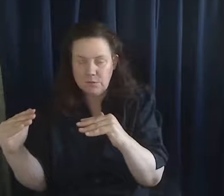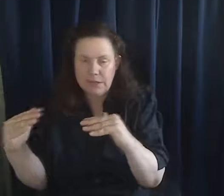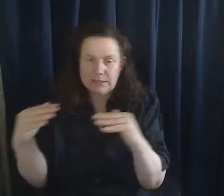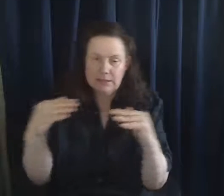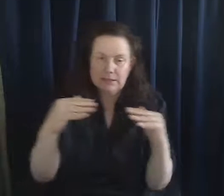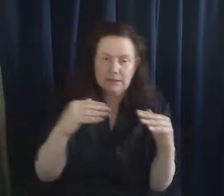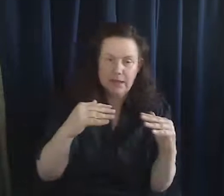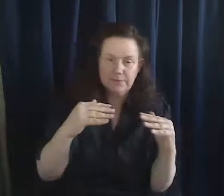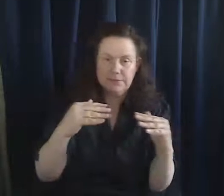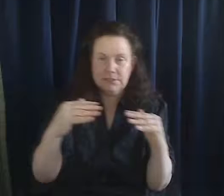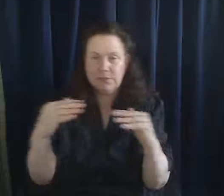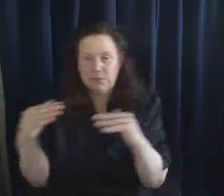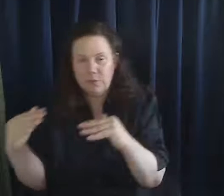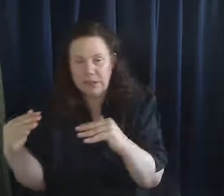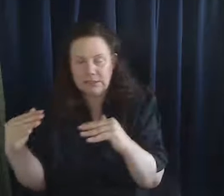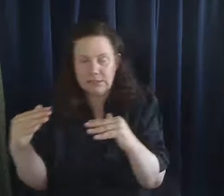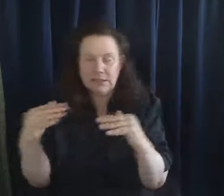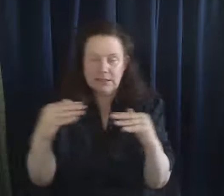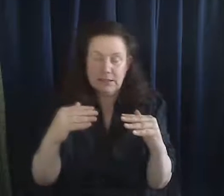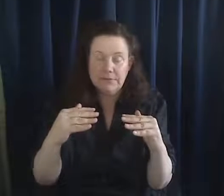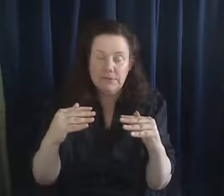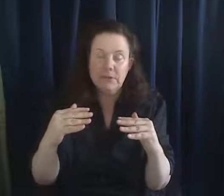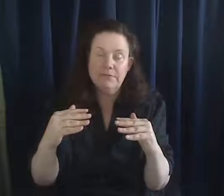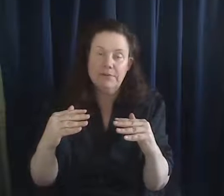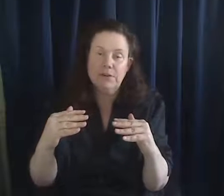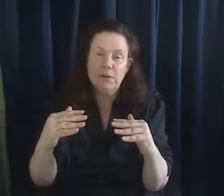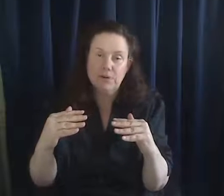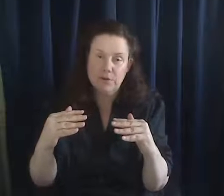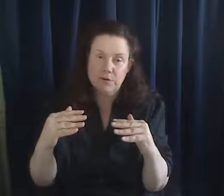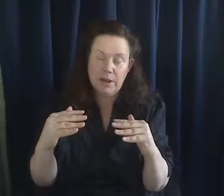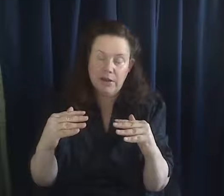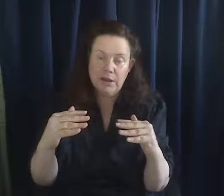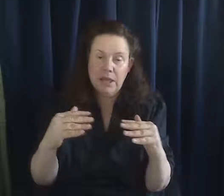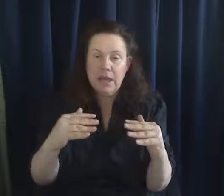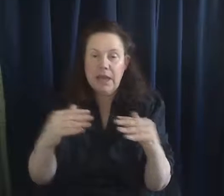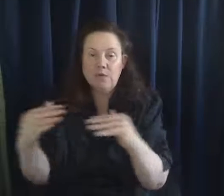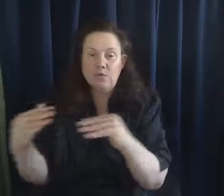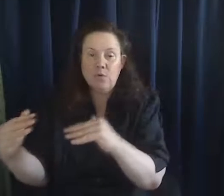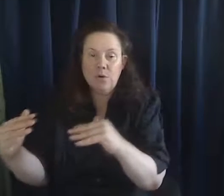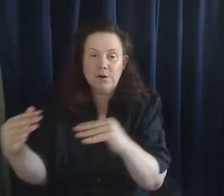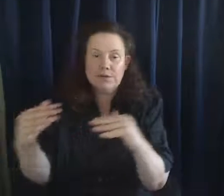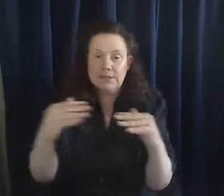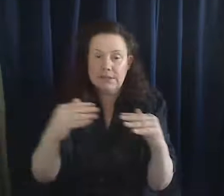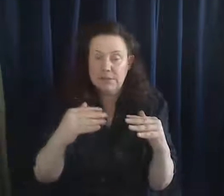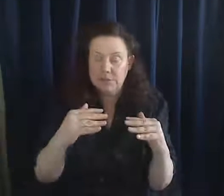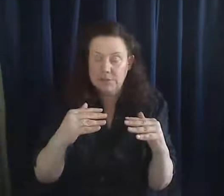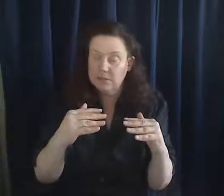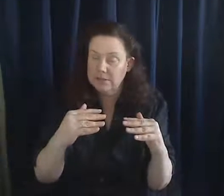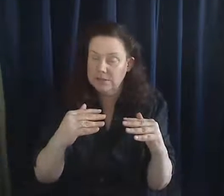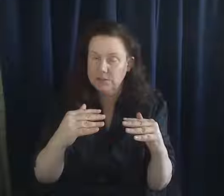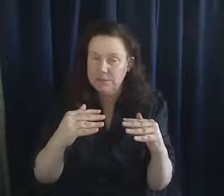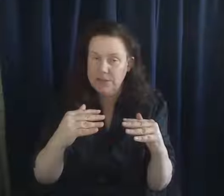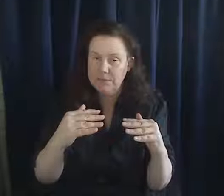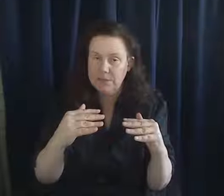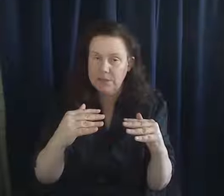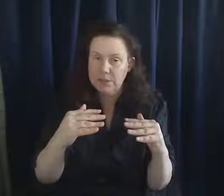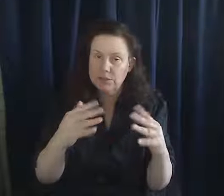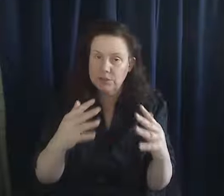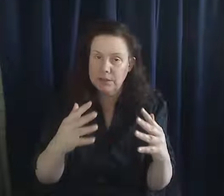right, left, and you'll have to figure out with your choir. And wars, tell them to do it 2 times and do